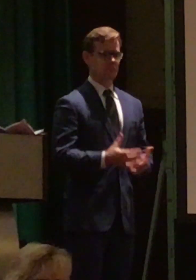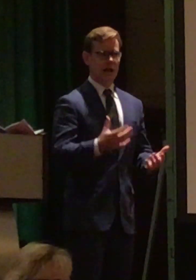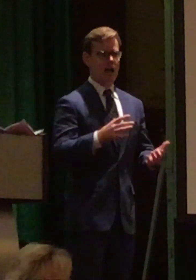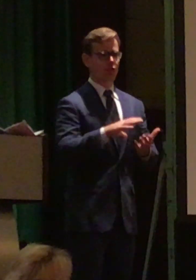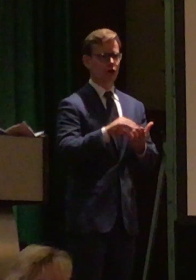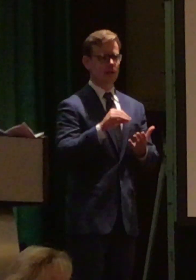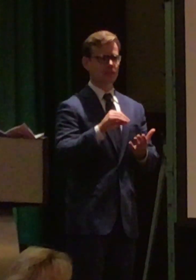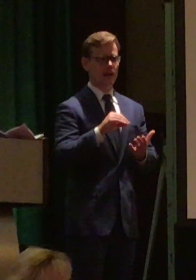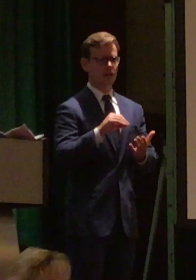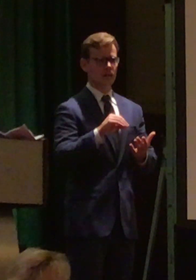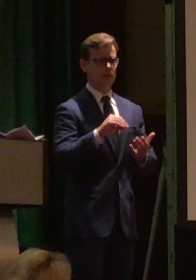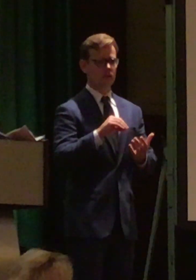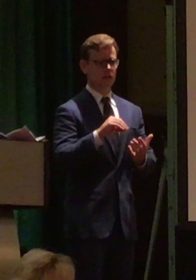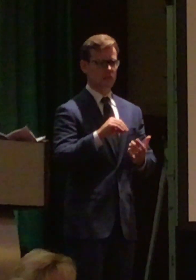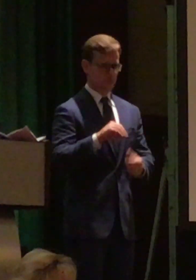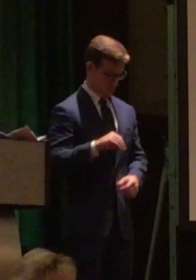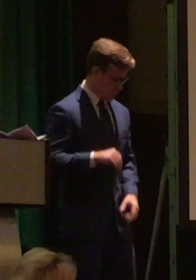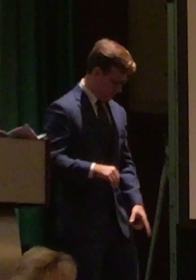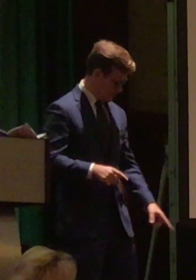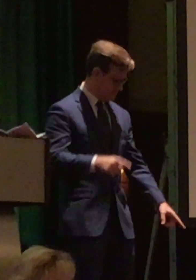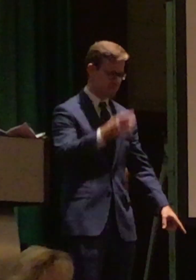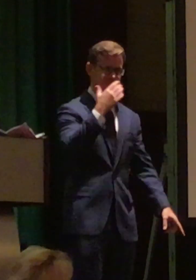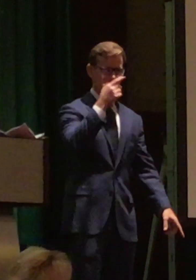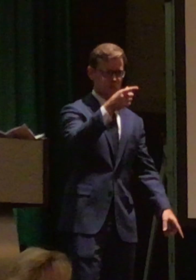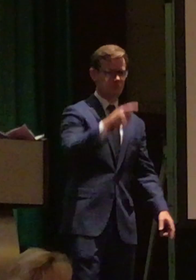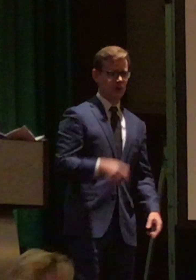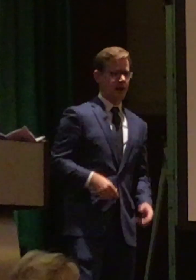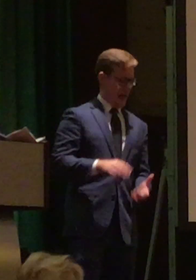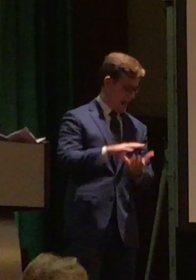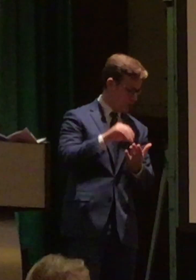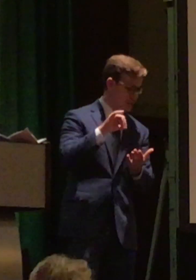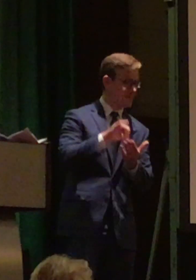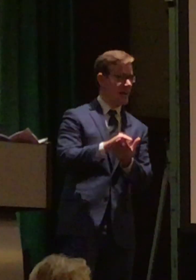this be? And what I learned was that,